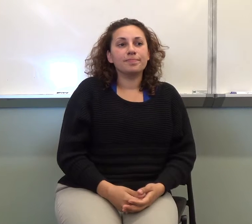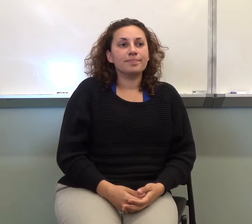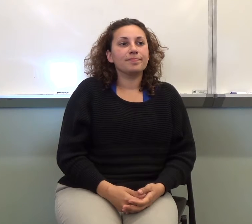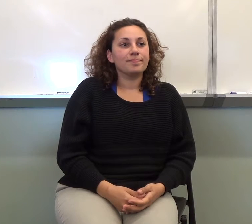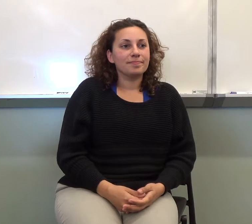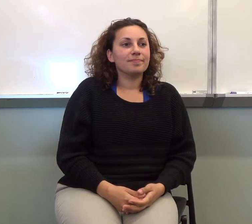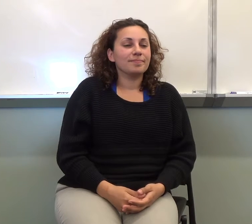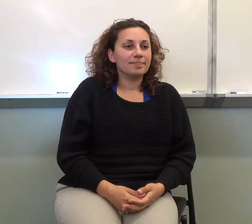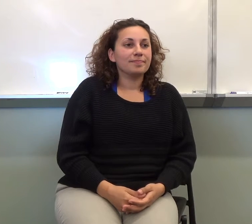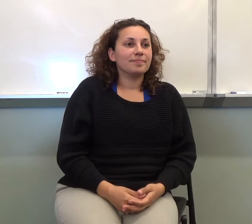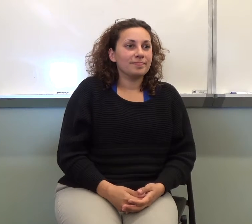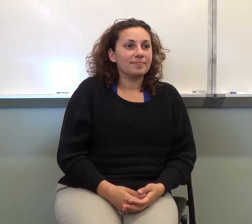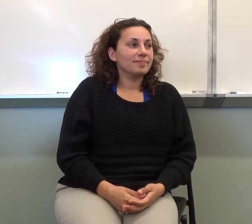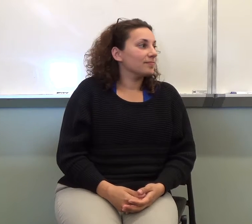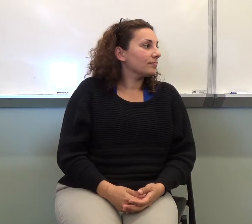Let's do a little bit more here.